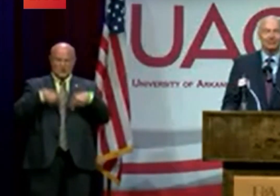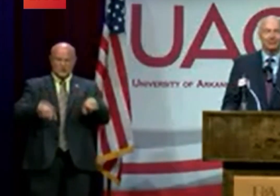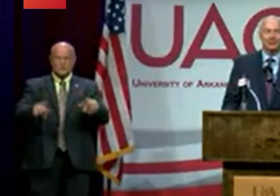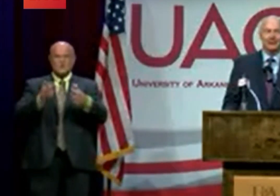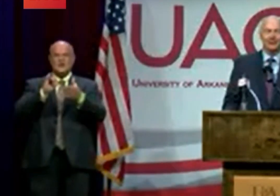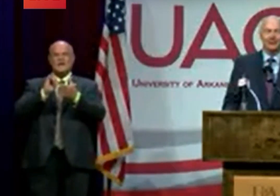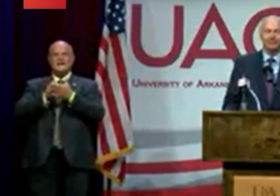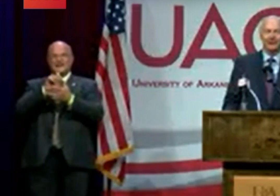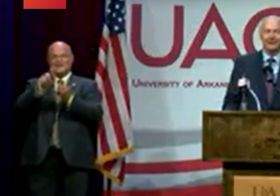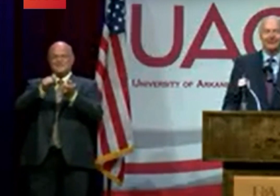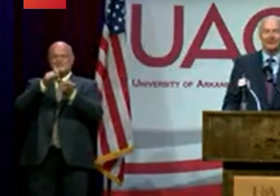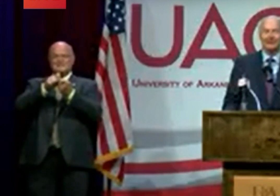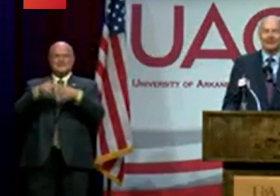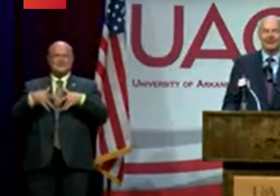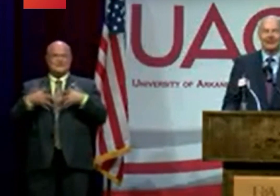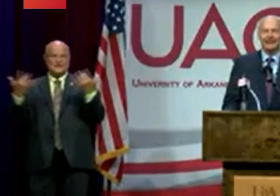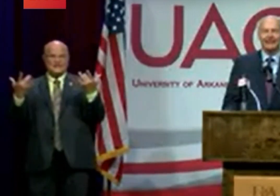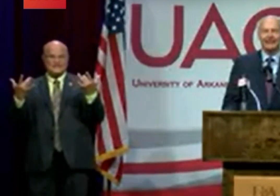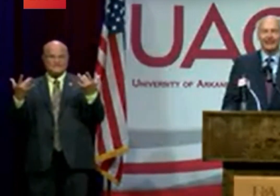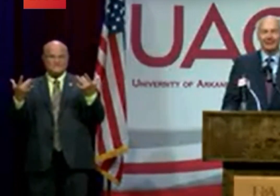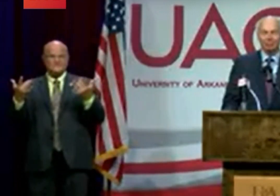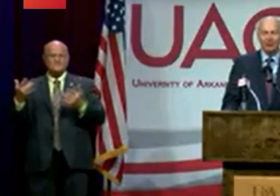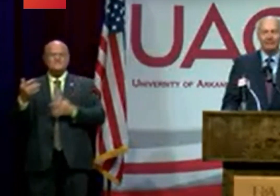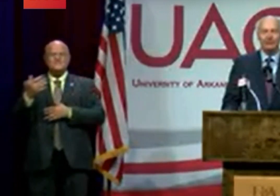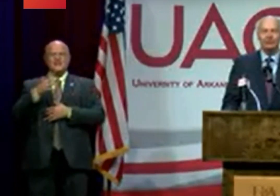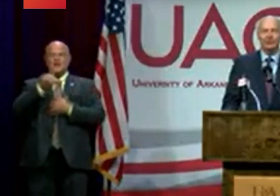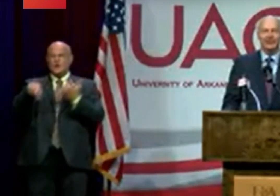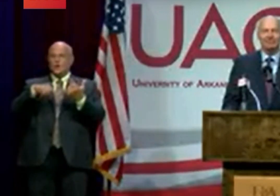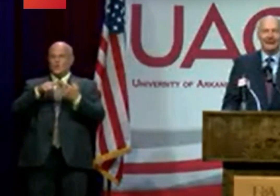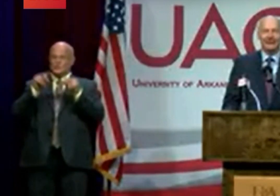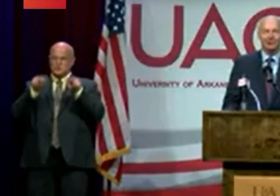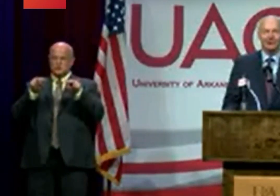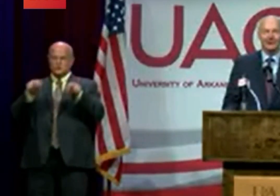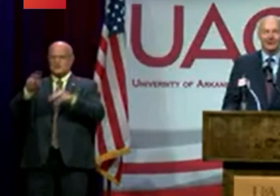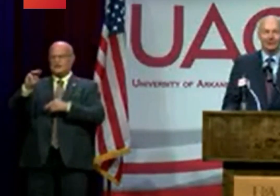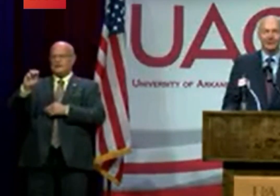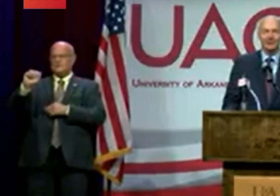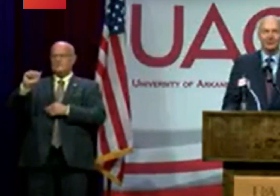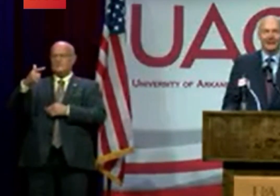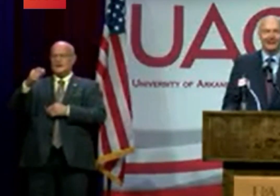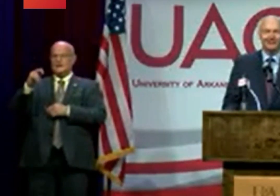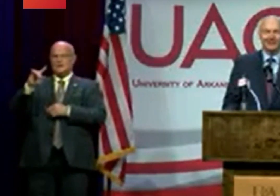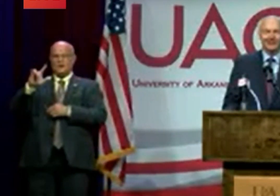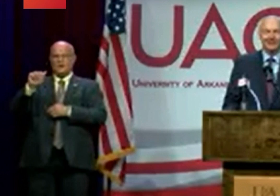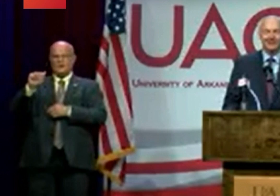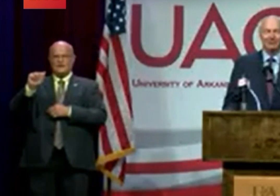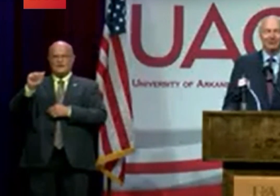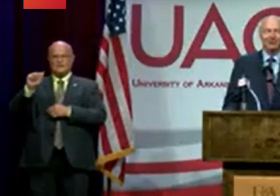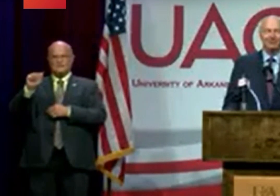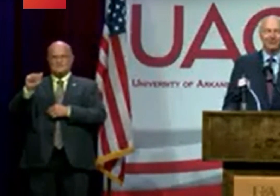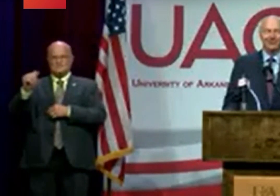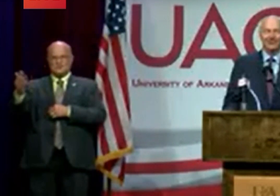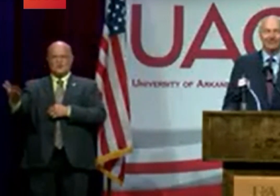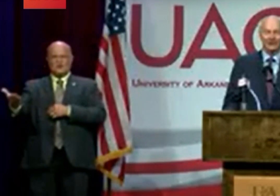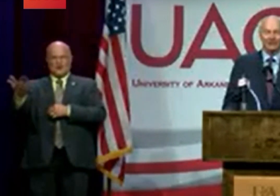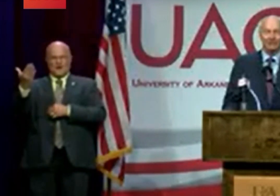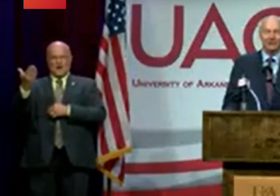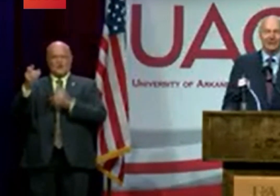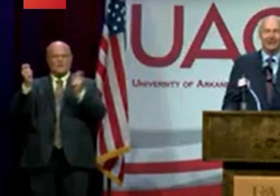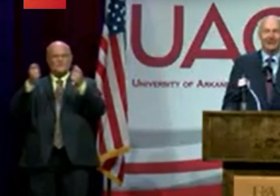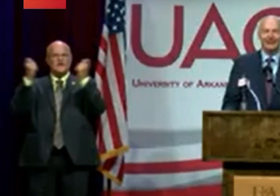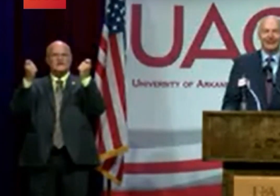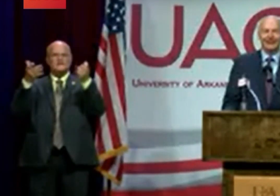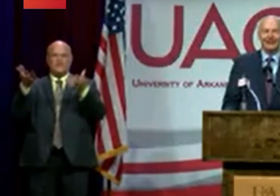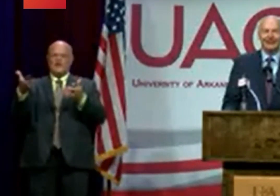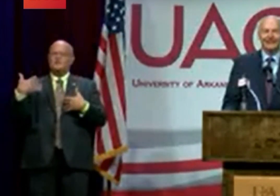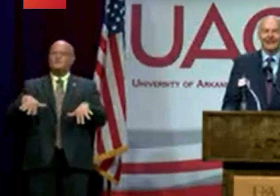that particular event. And whenever you look at Magnolia, I know that you have some incredible festivals